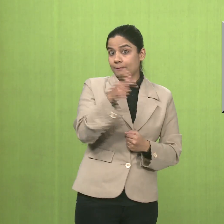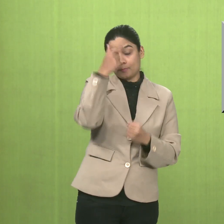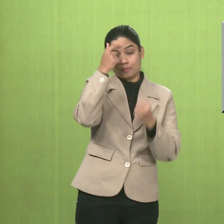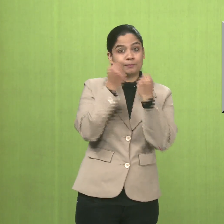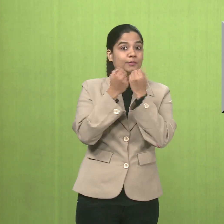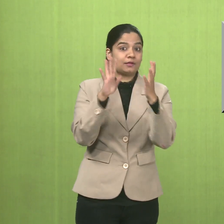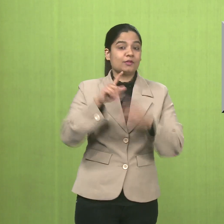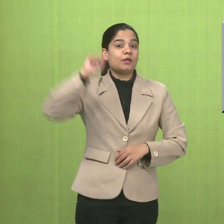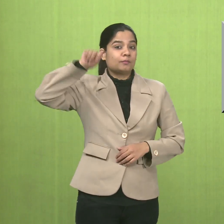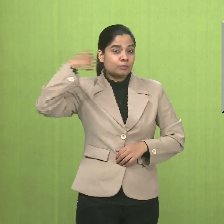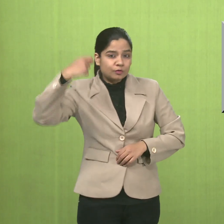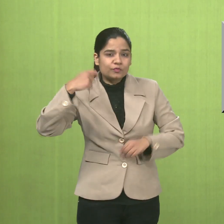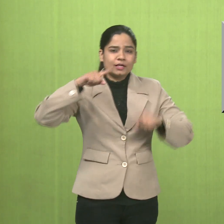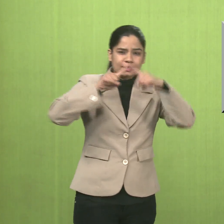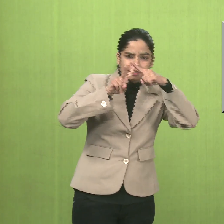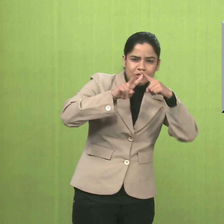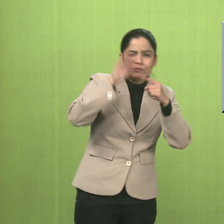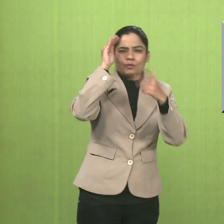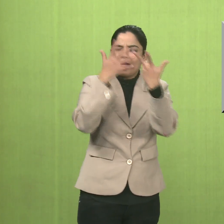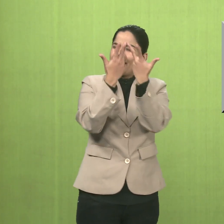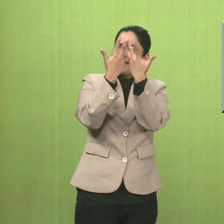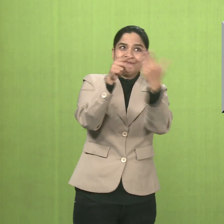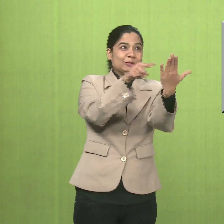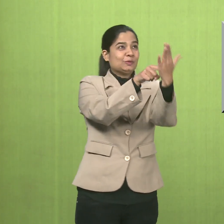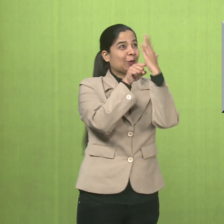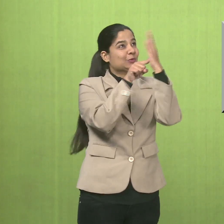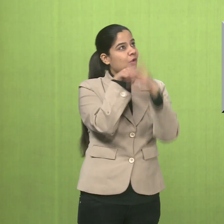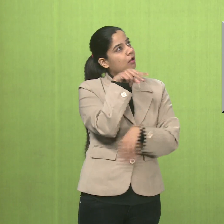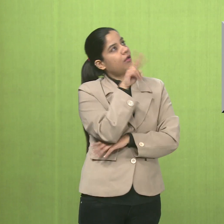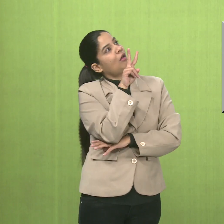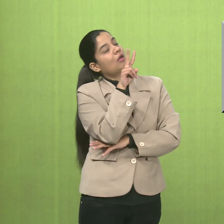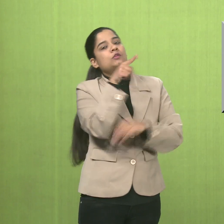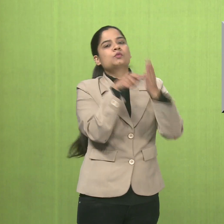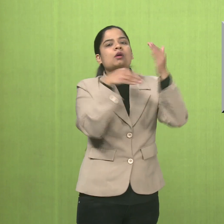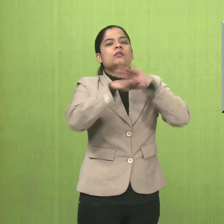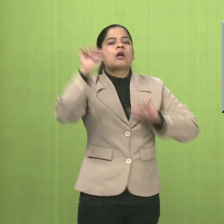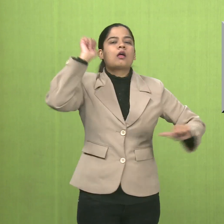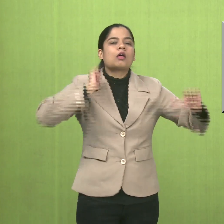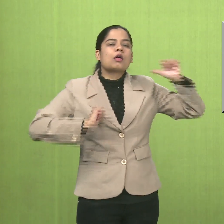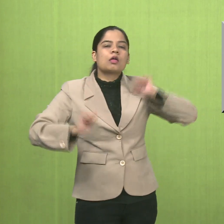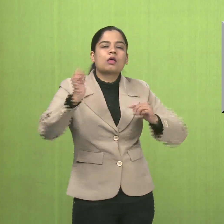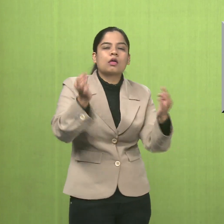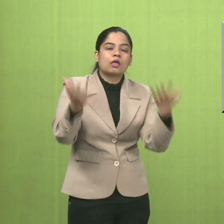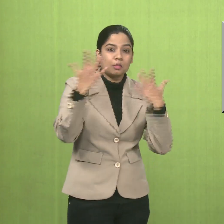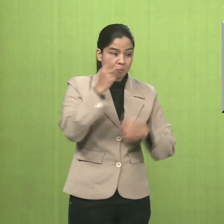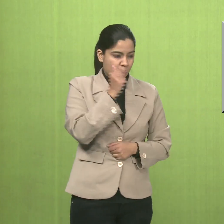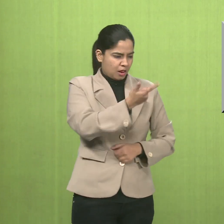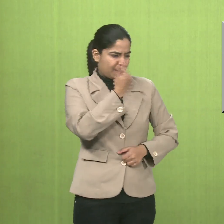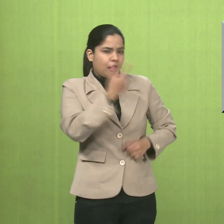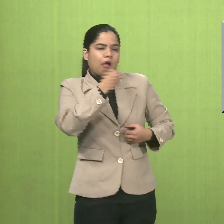very big one. It's a big problem in India. The media, what the media is showing. Children copy that.